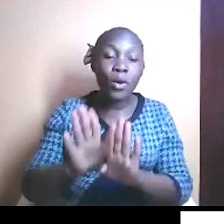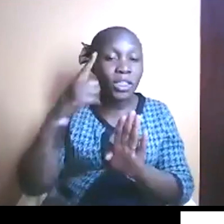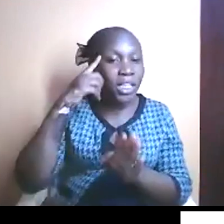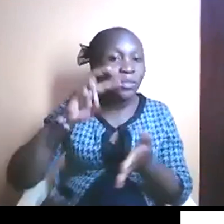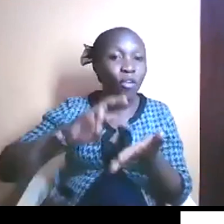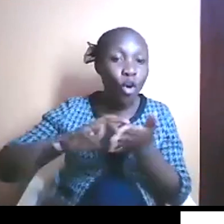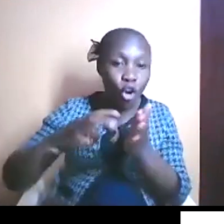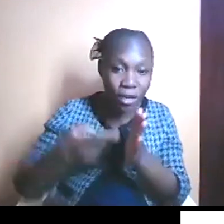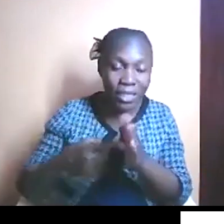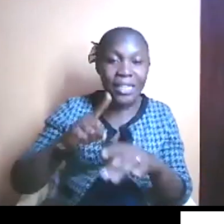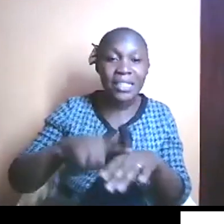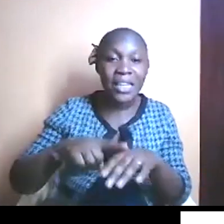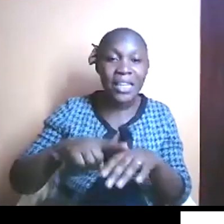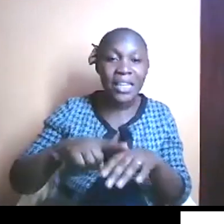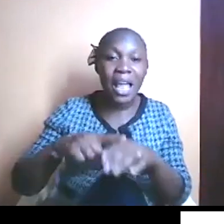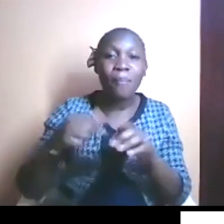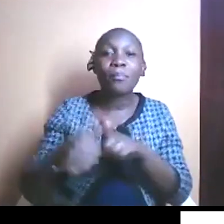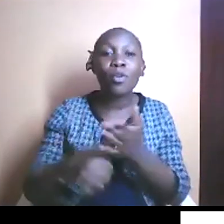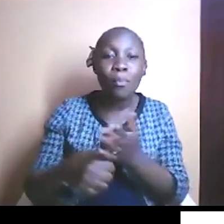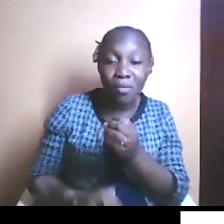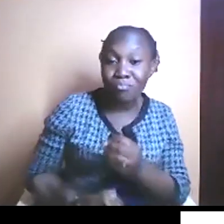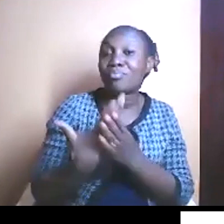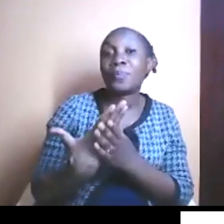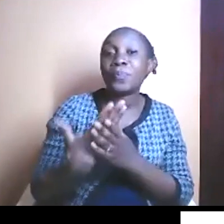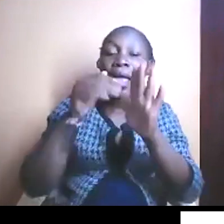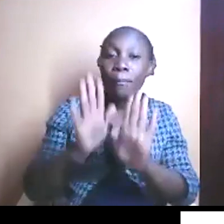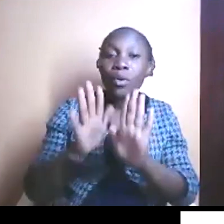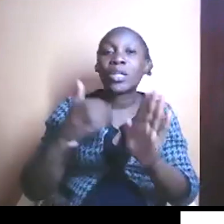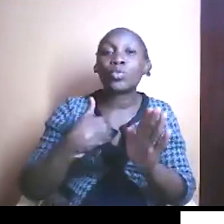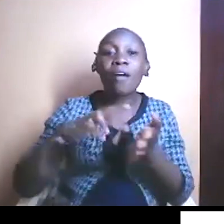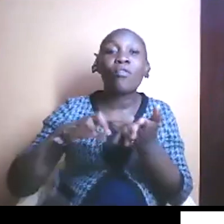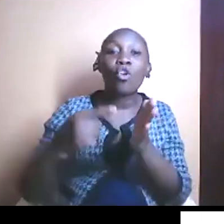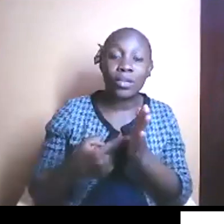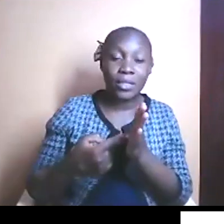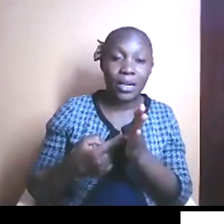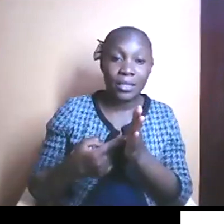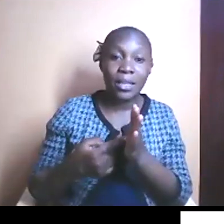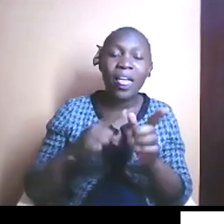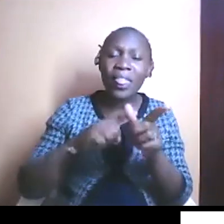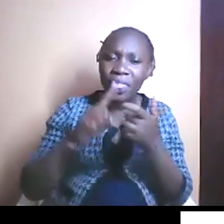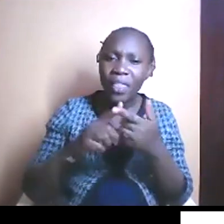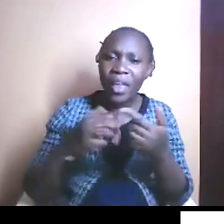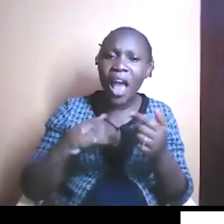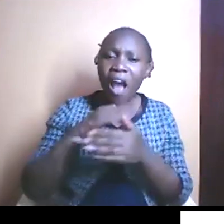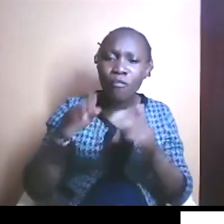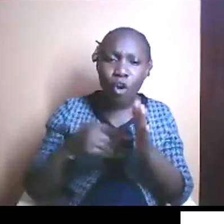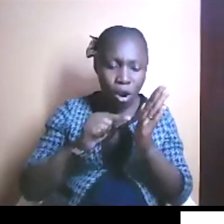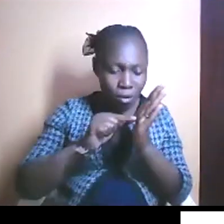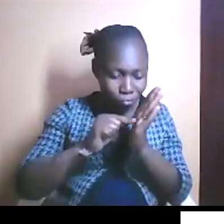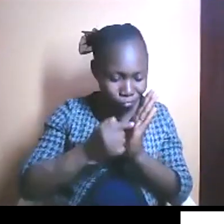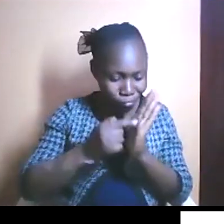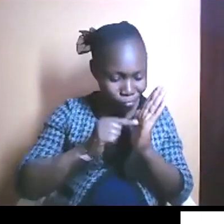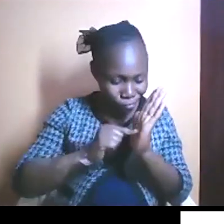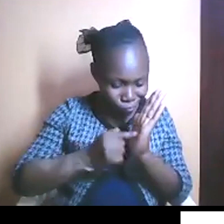have a contract from the word go if you're managing somebody, and have those details really, really well spelled